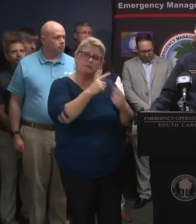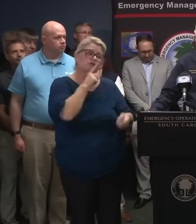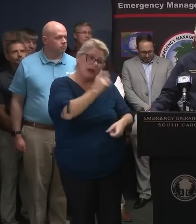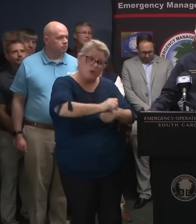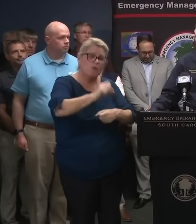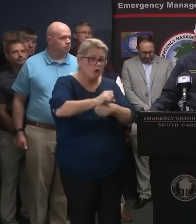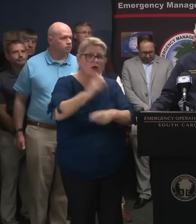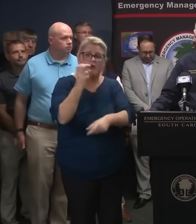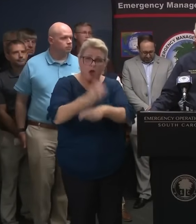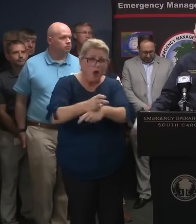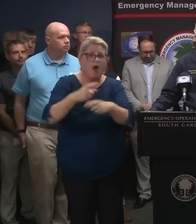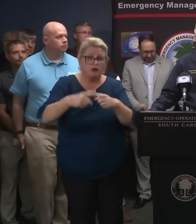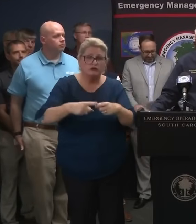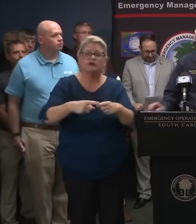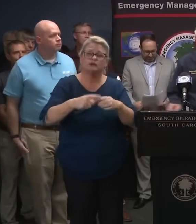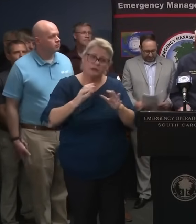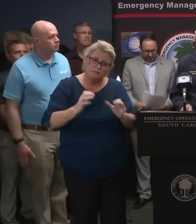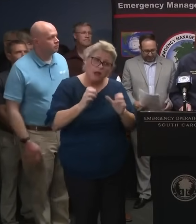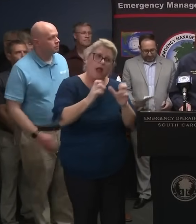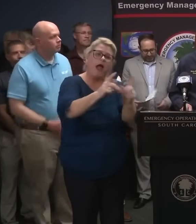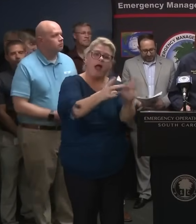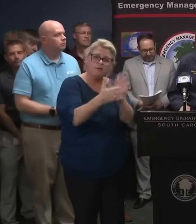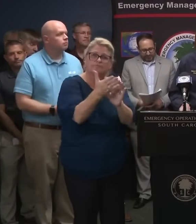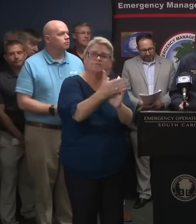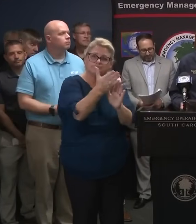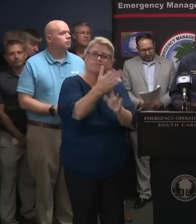working to get things back humming